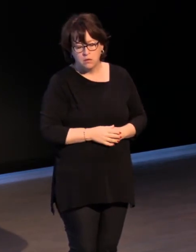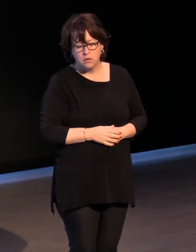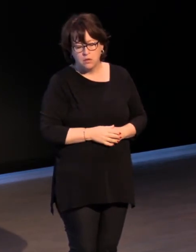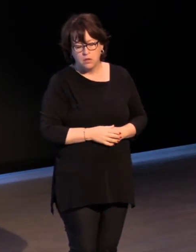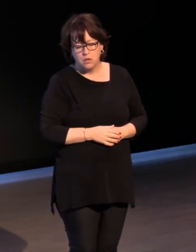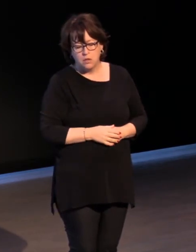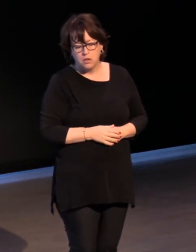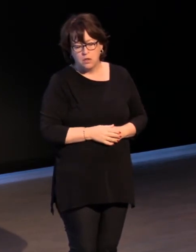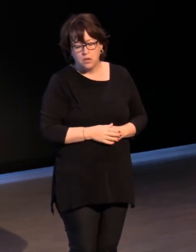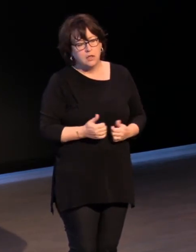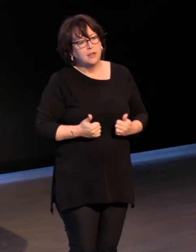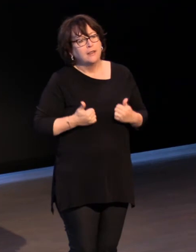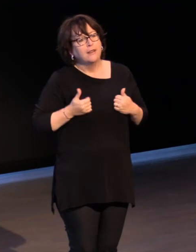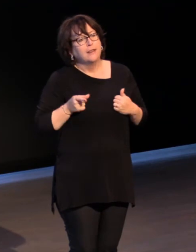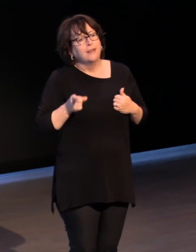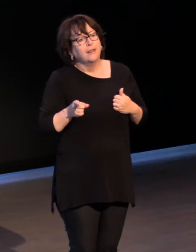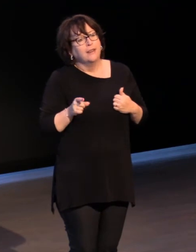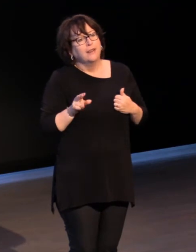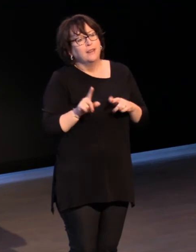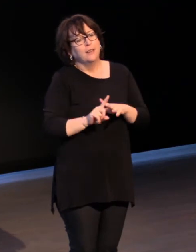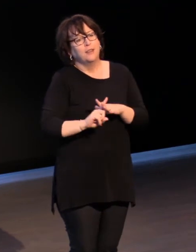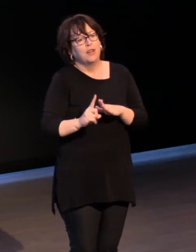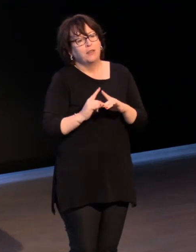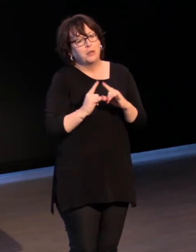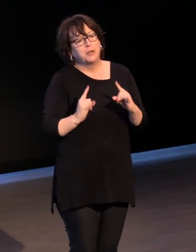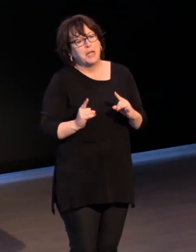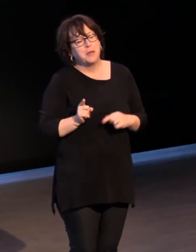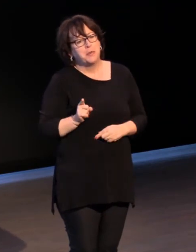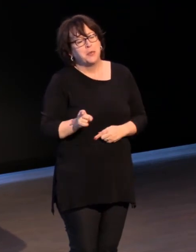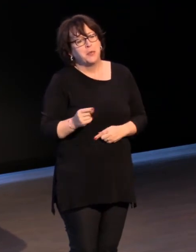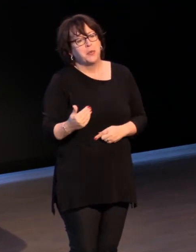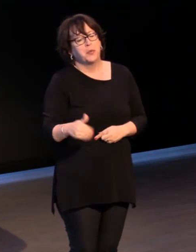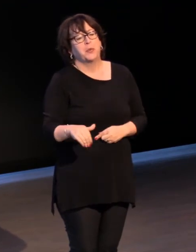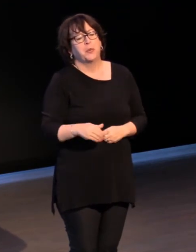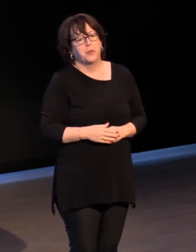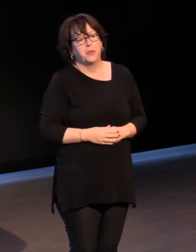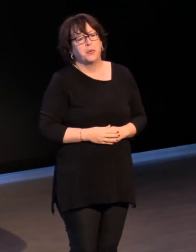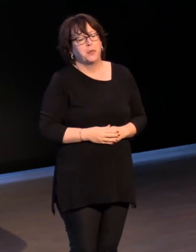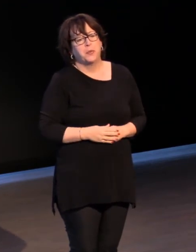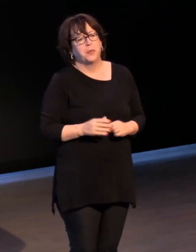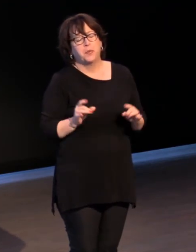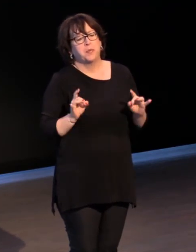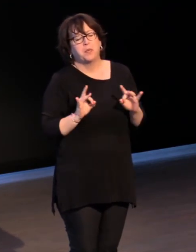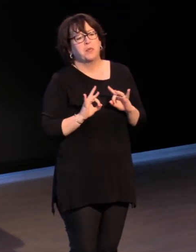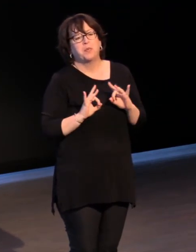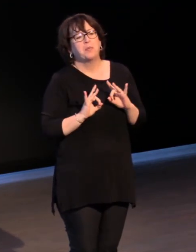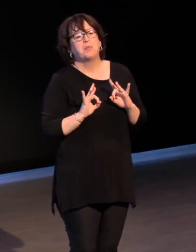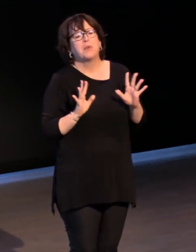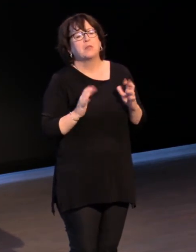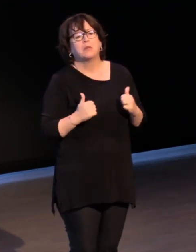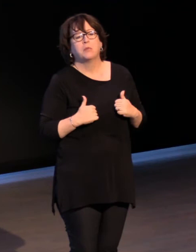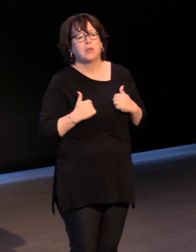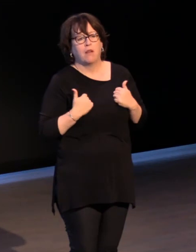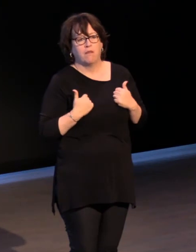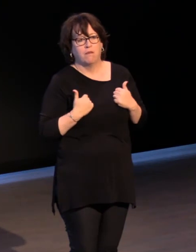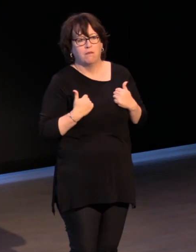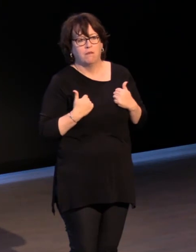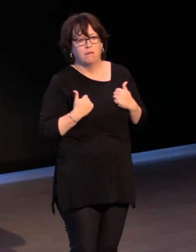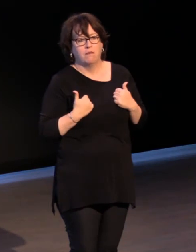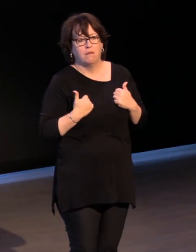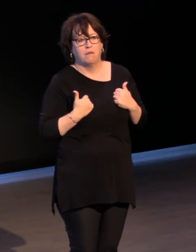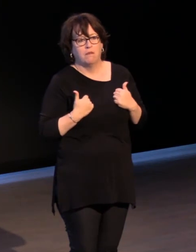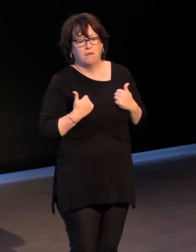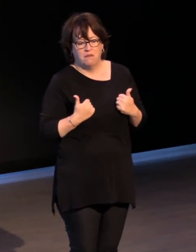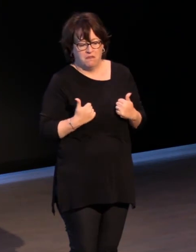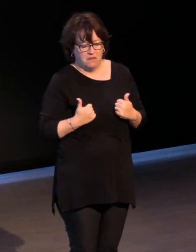And life in the refugee camp was a miserable life. life